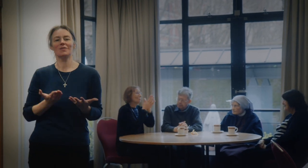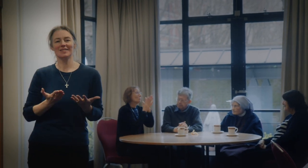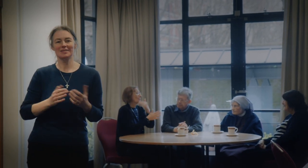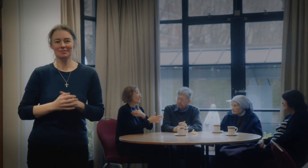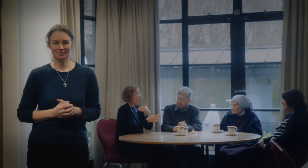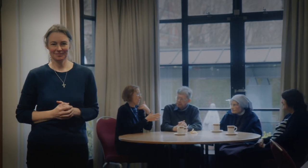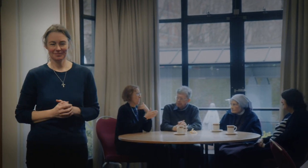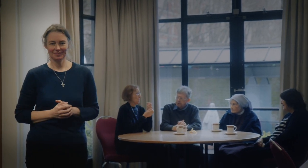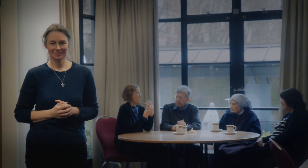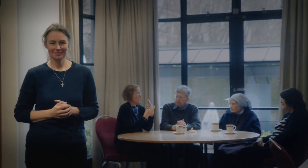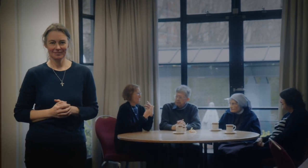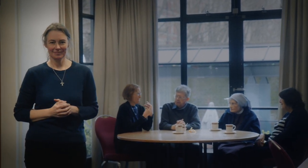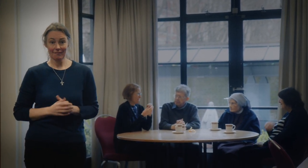And I work at Caritas Deaf Service.